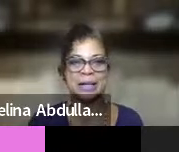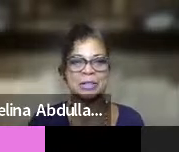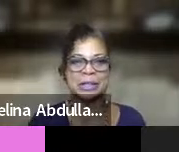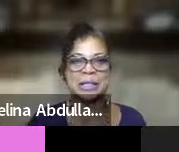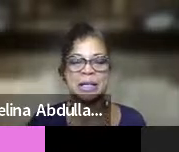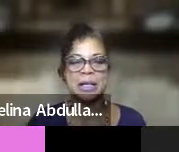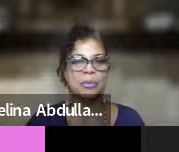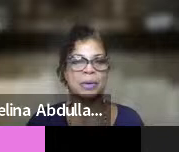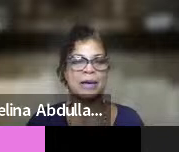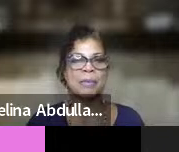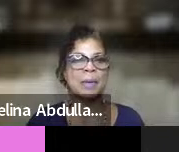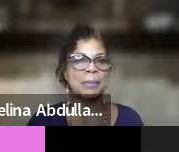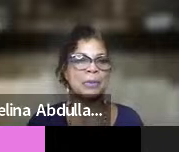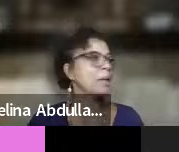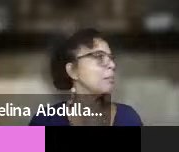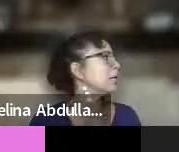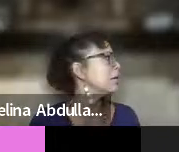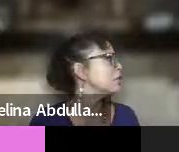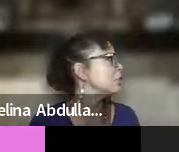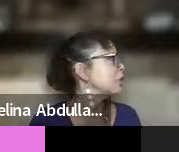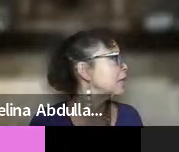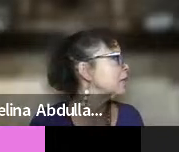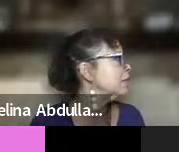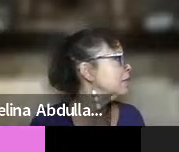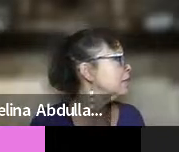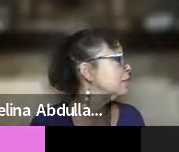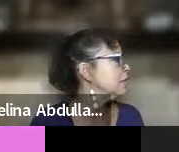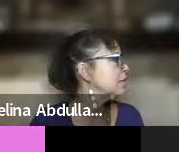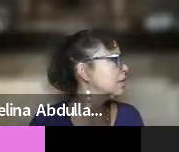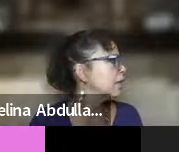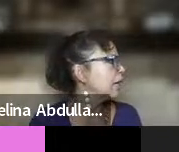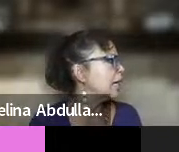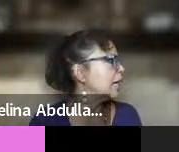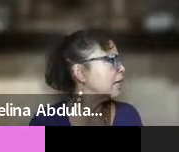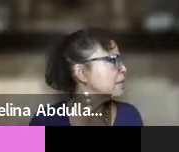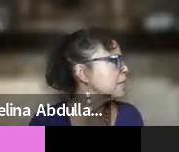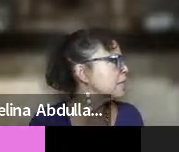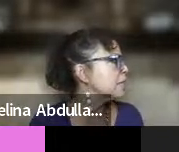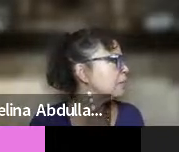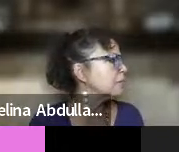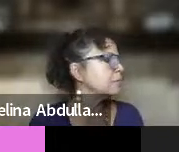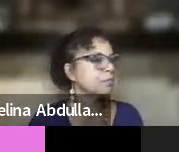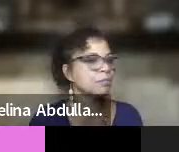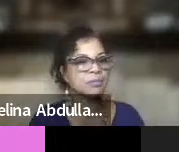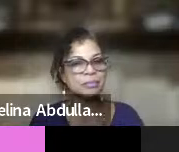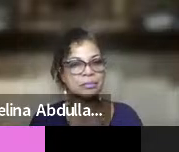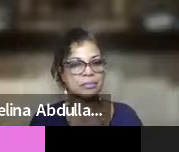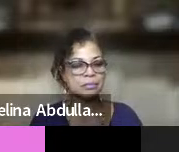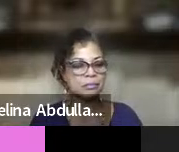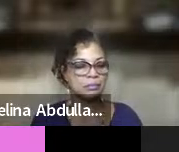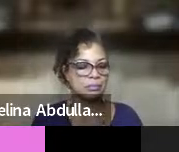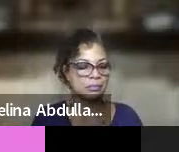Los Angeles. We have a member named Lester Young, and